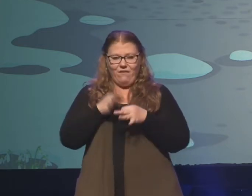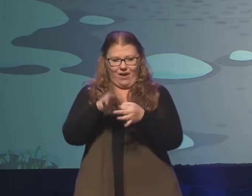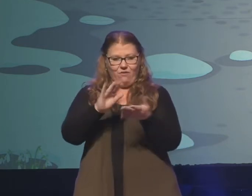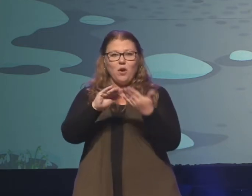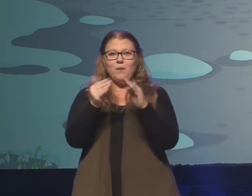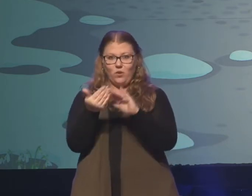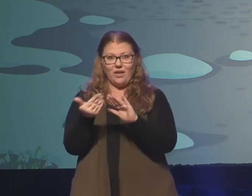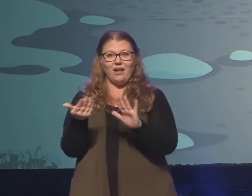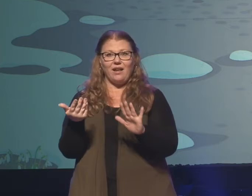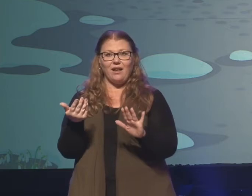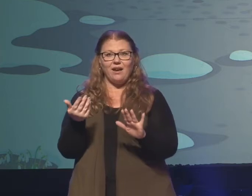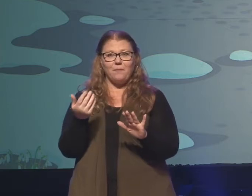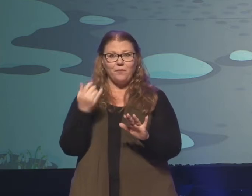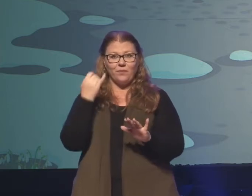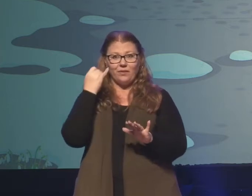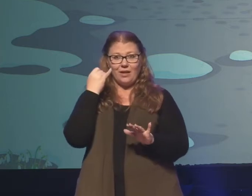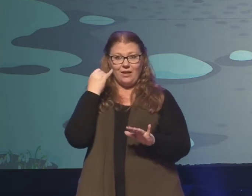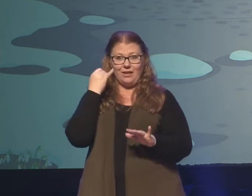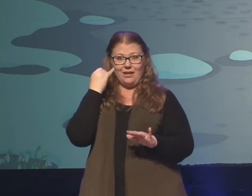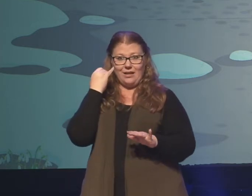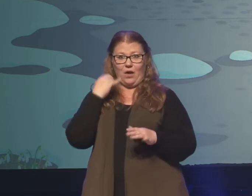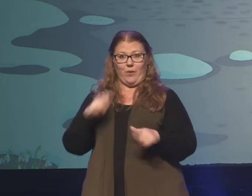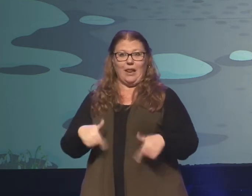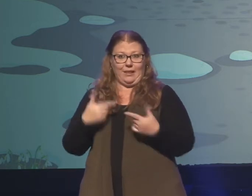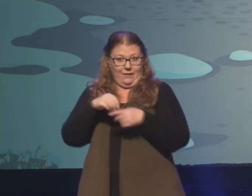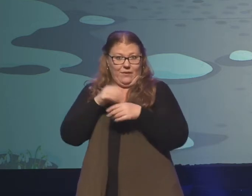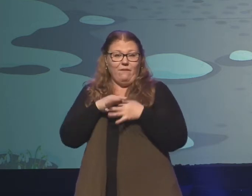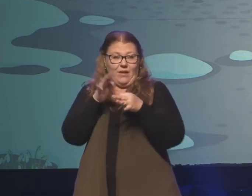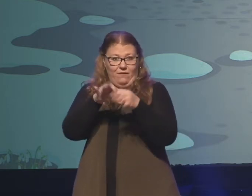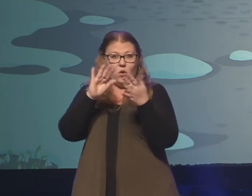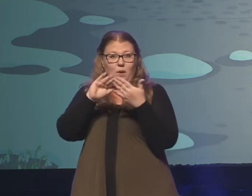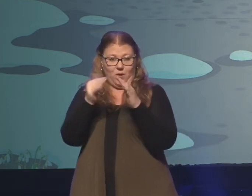community. Or if it's your eye, live in faithful community.